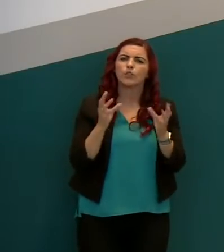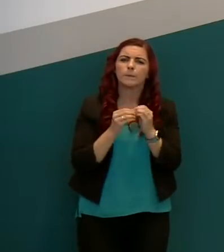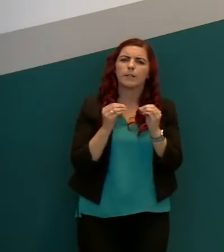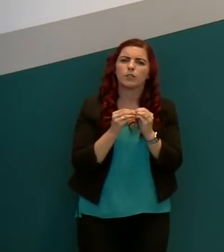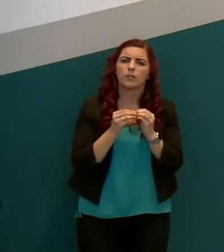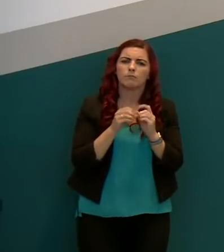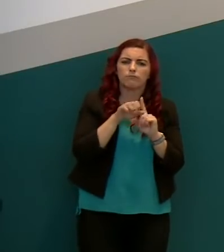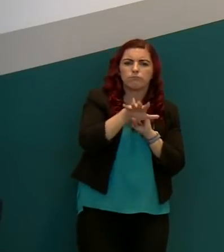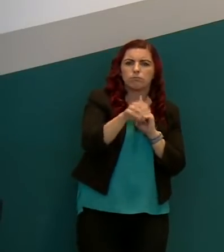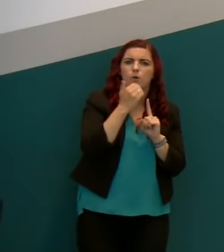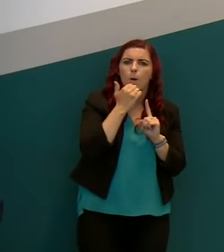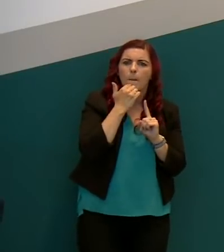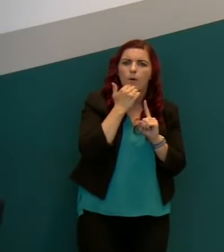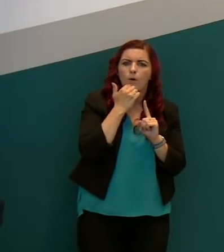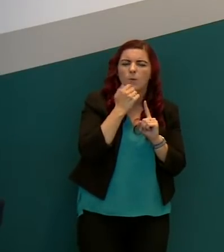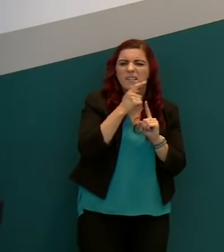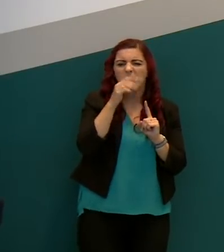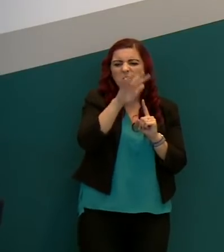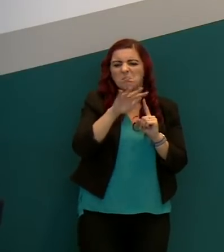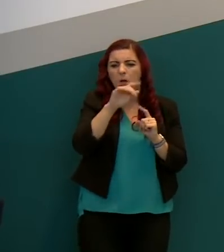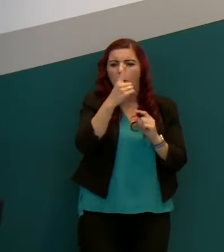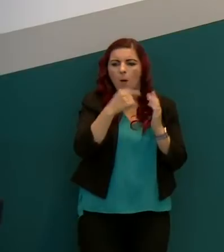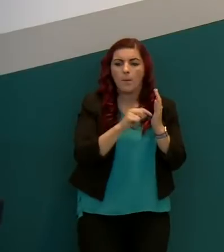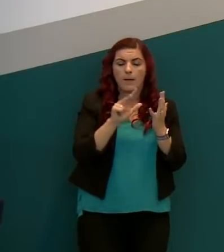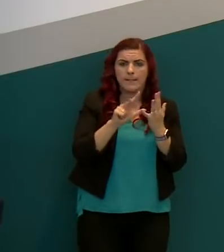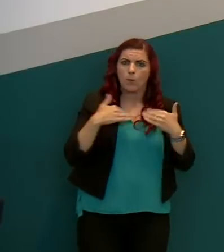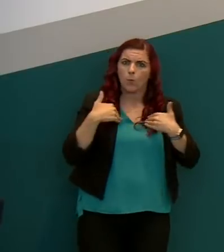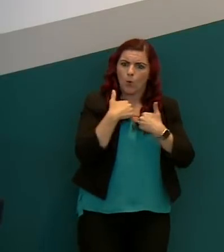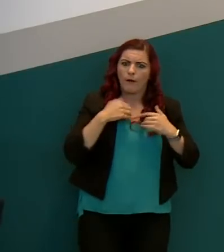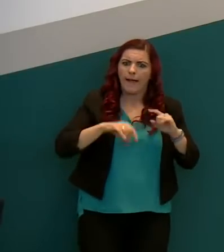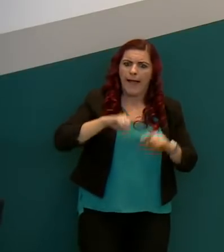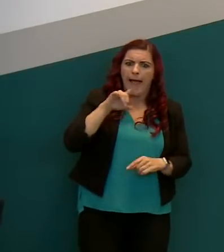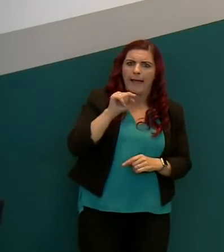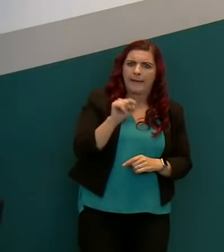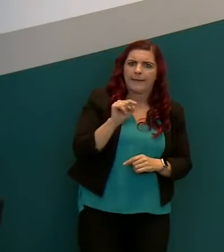number as being around 1.8, which is worryingly high.